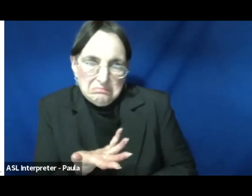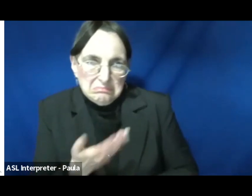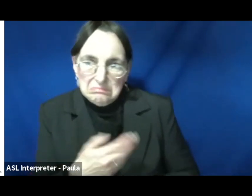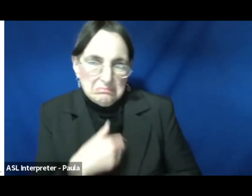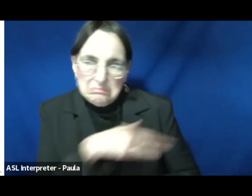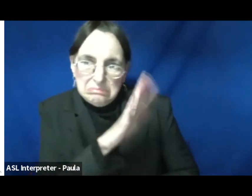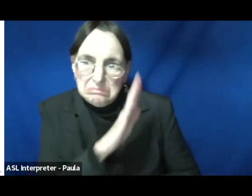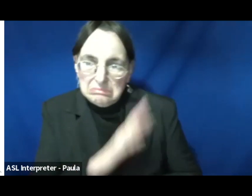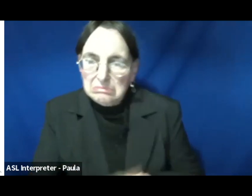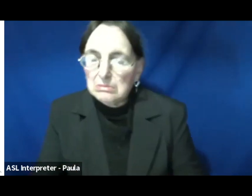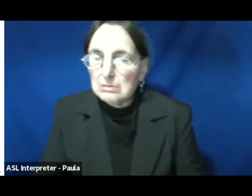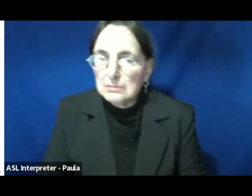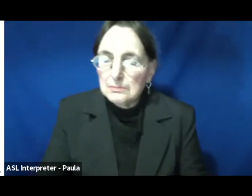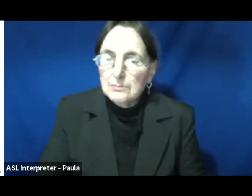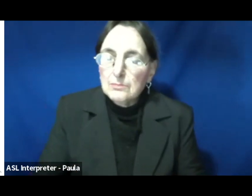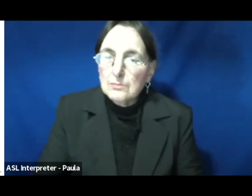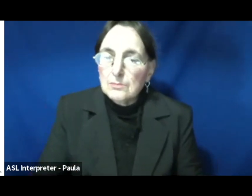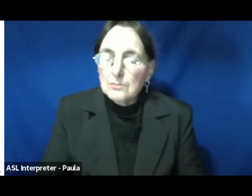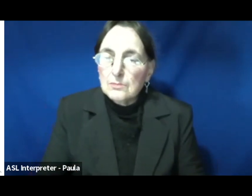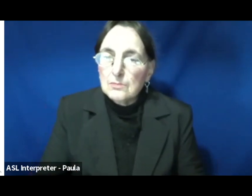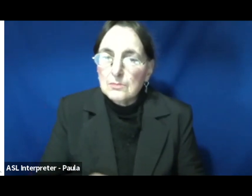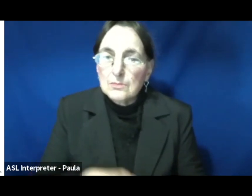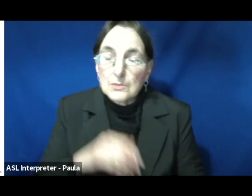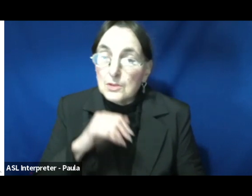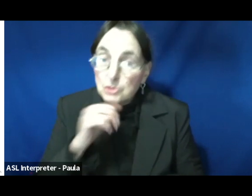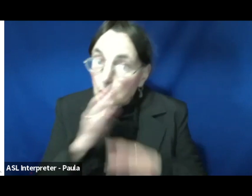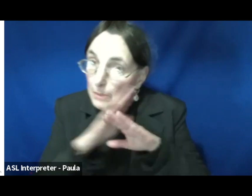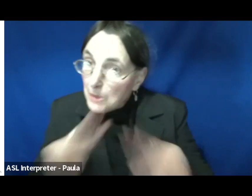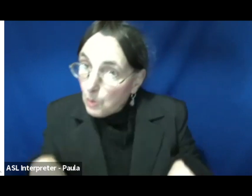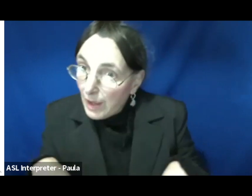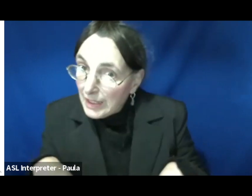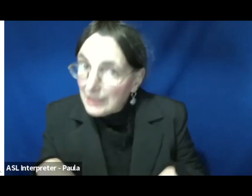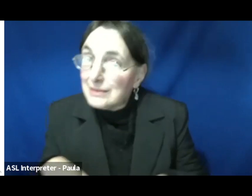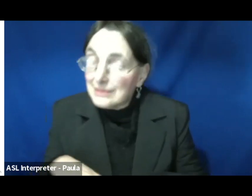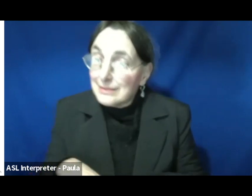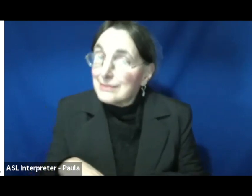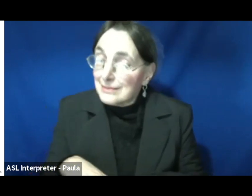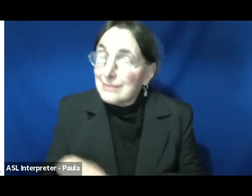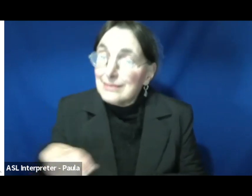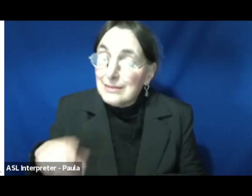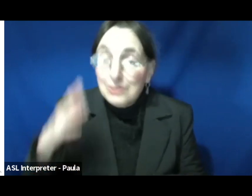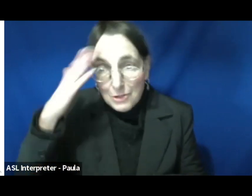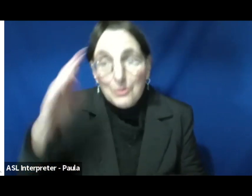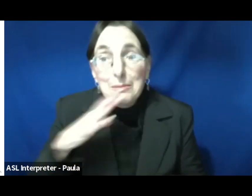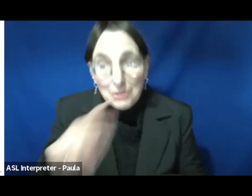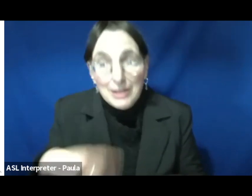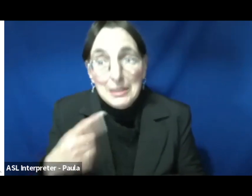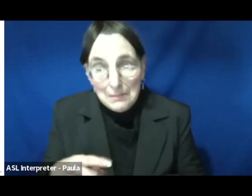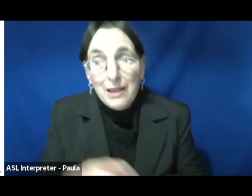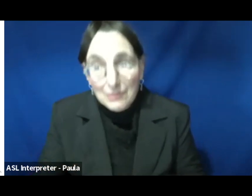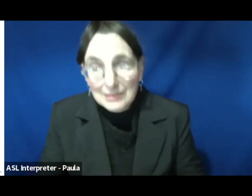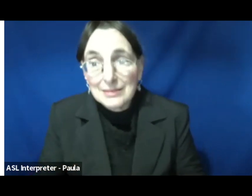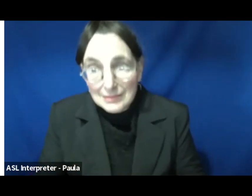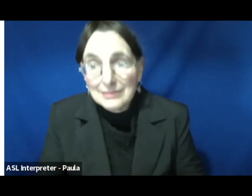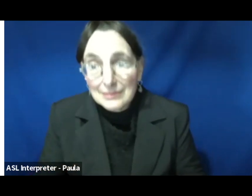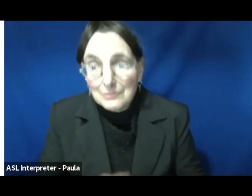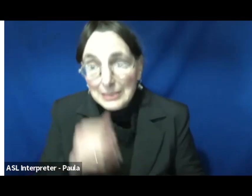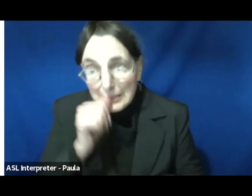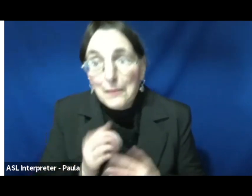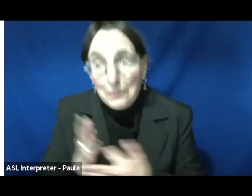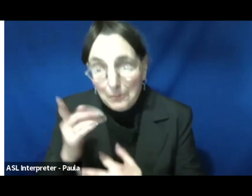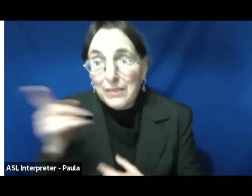Hey, don't be quiet now. We've all gone through this, right? We know what I'm talking about, okay? We know what I'm talking about. So